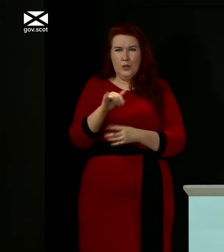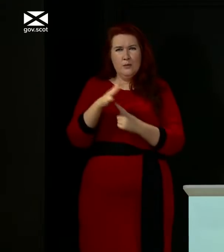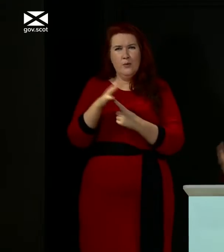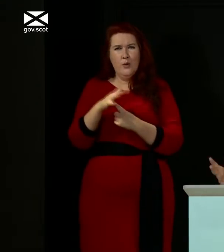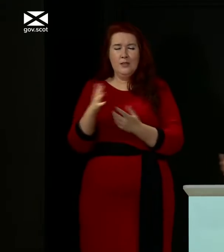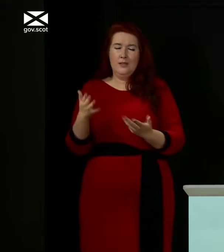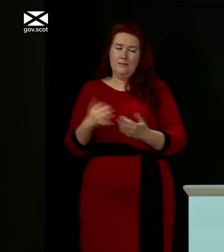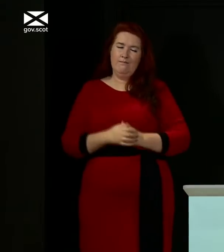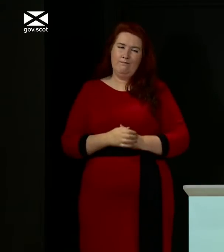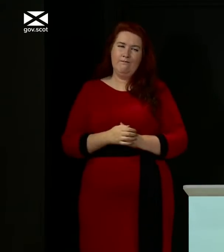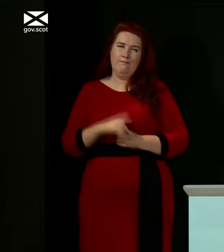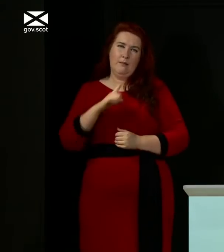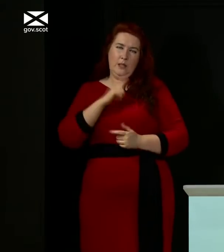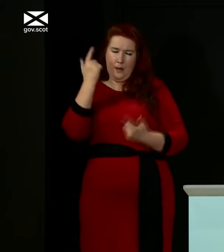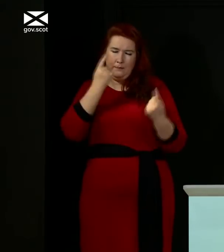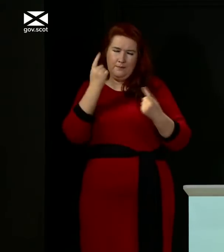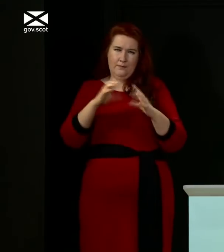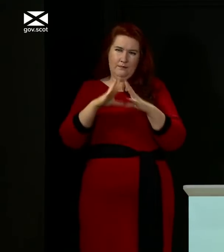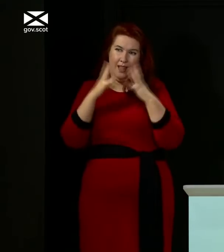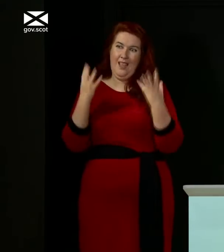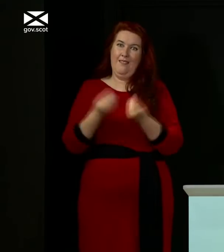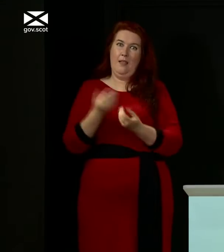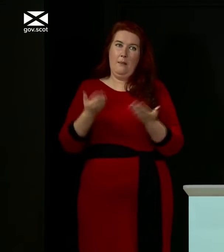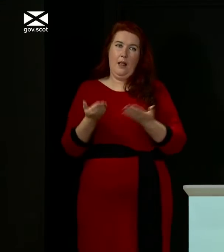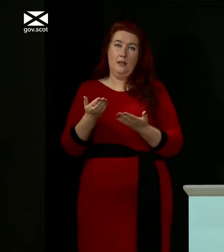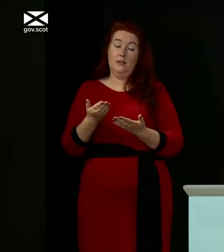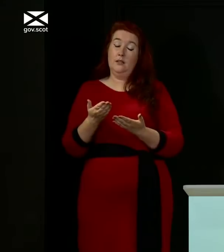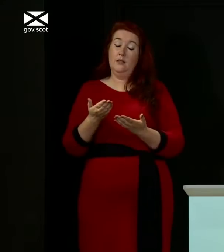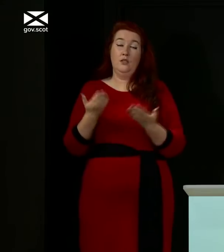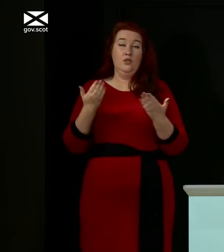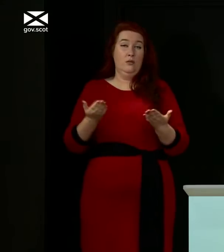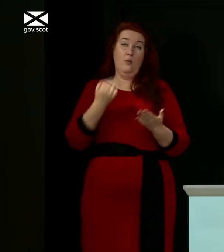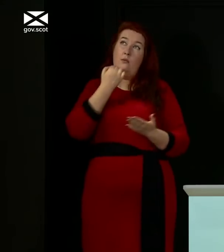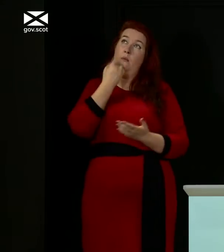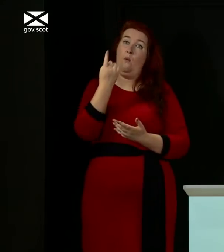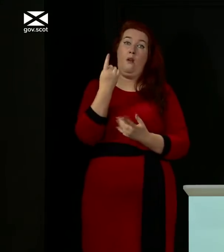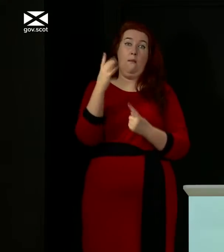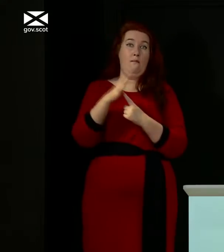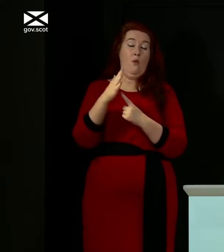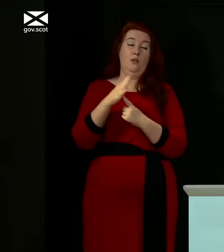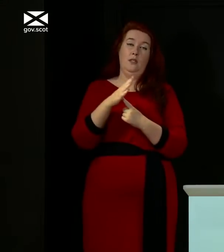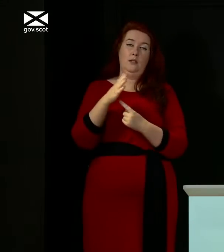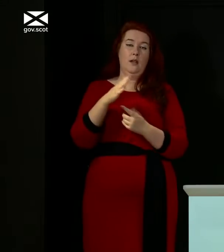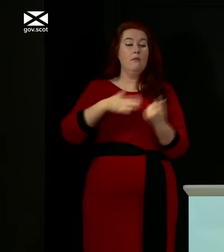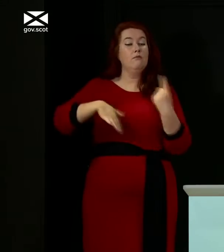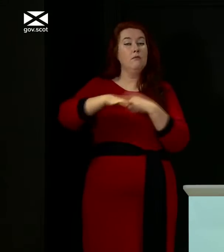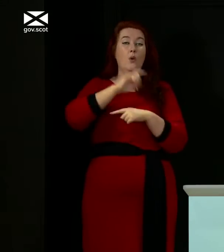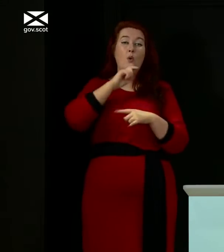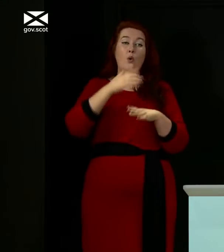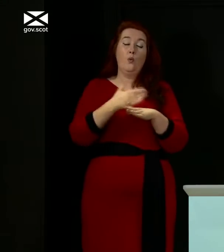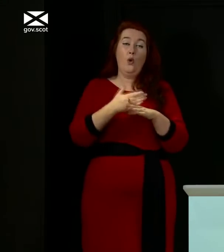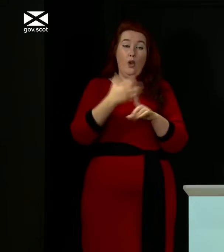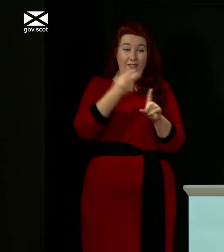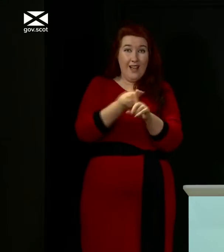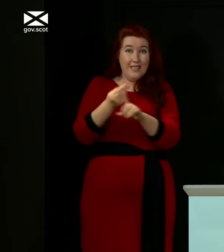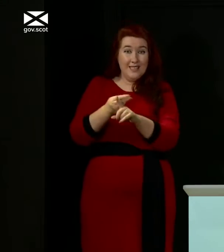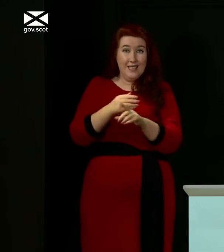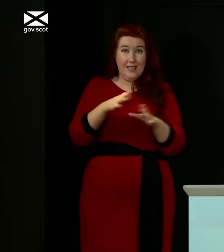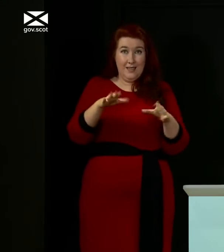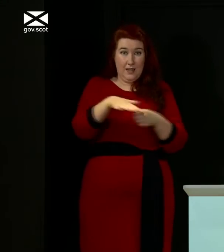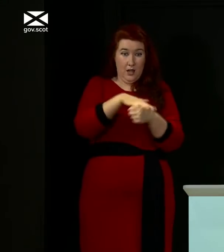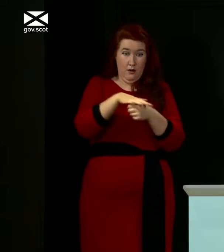make when I'm trying to take account of everything. There's nothing more important right now than allowing everybody working in the vaccination programme to get